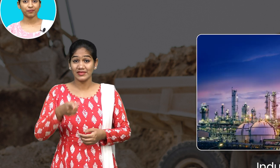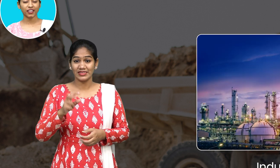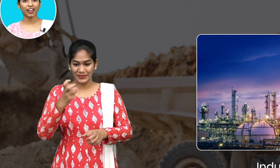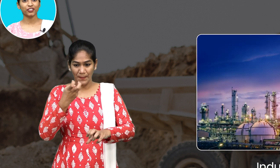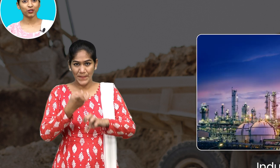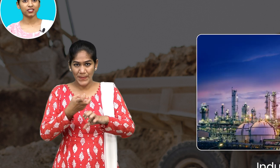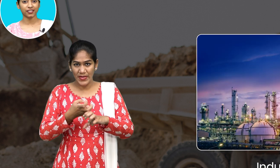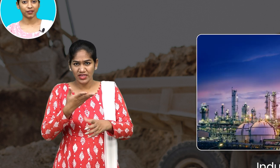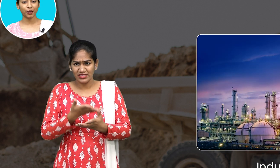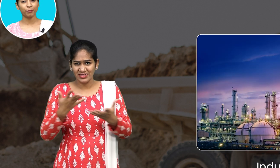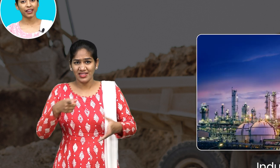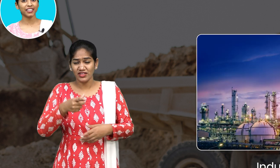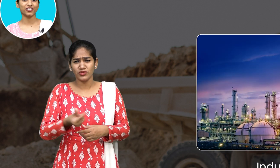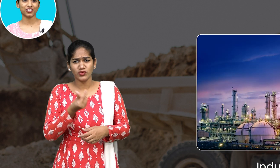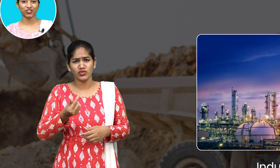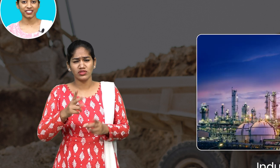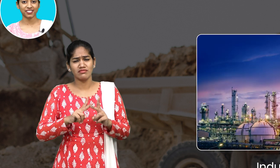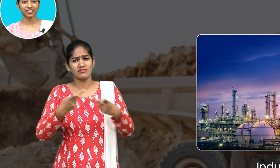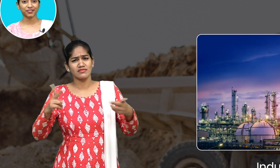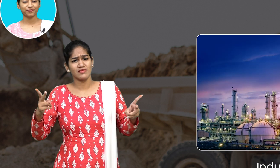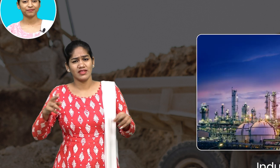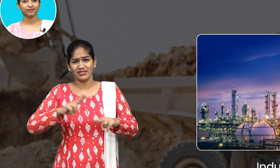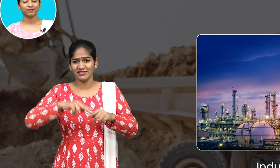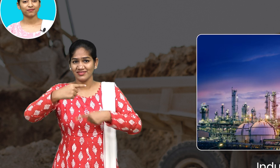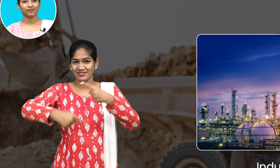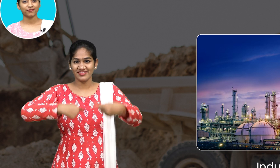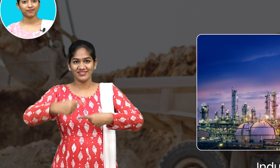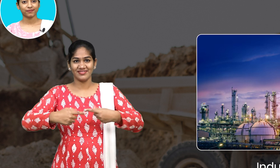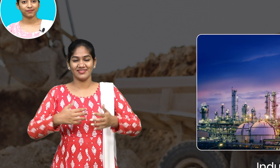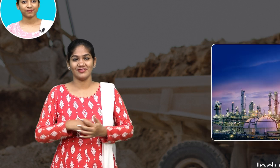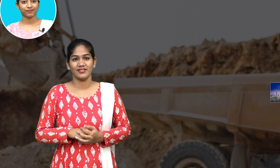Minerals are used in many industries.